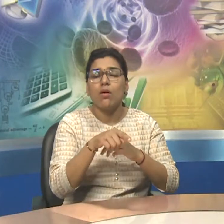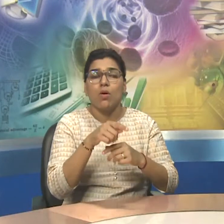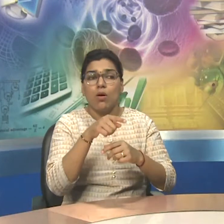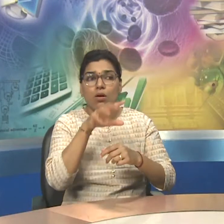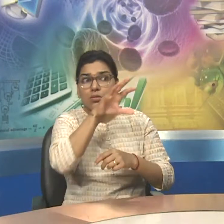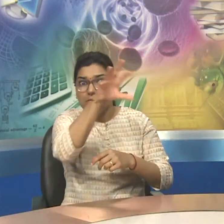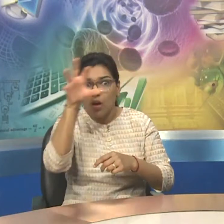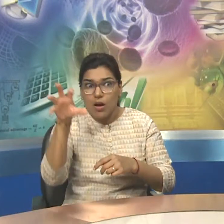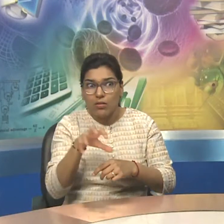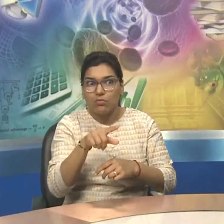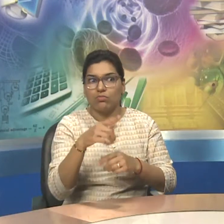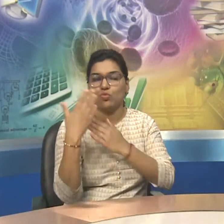politics.